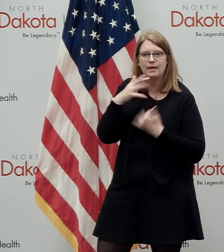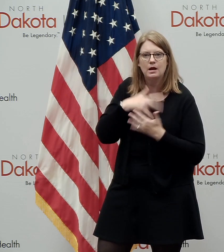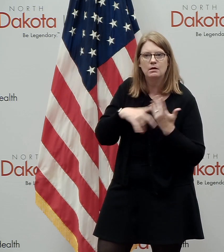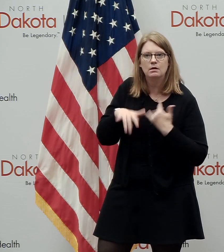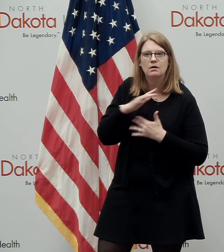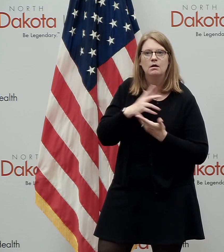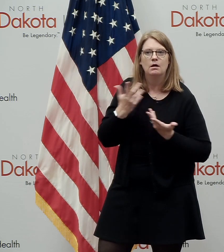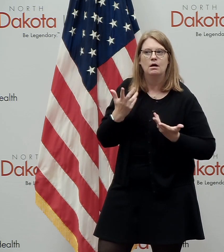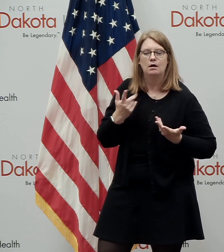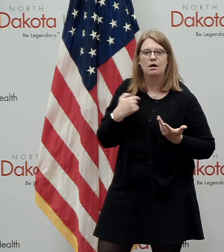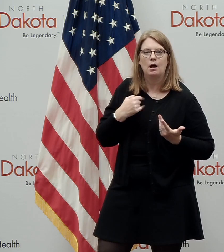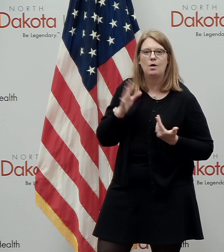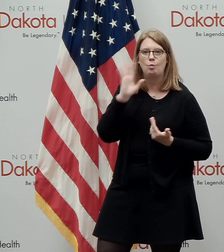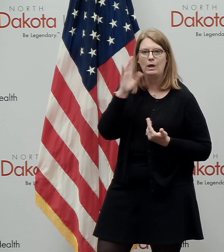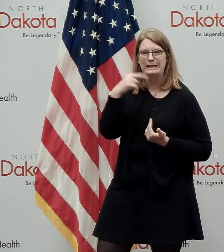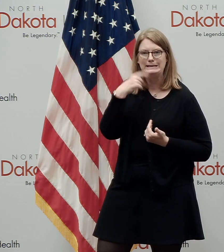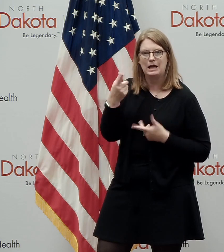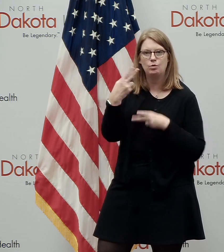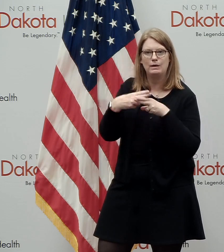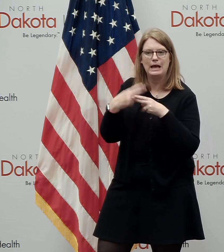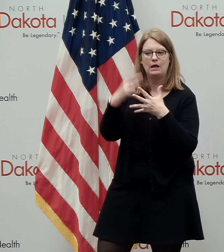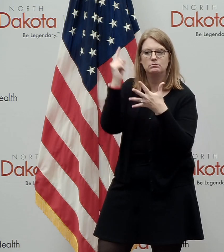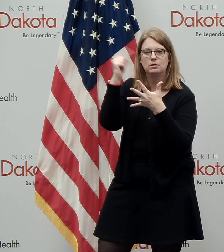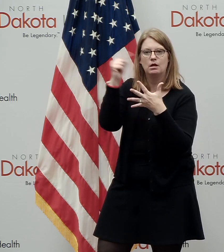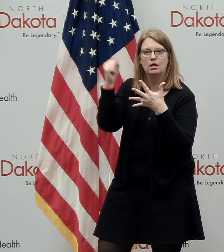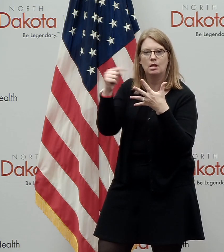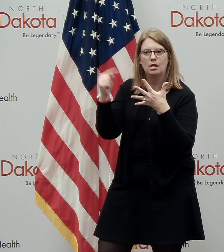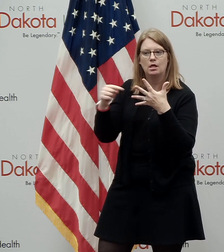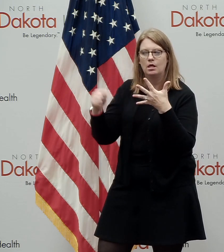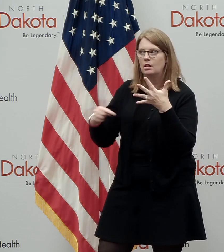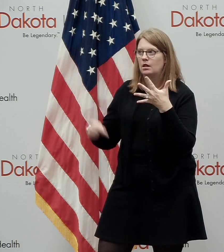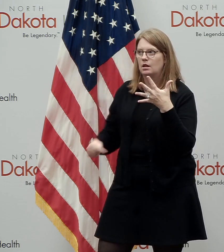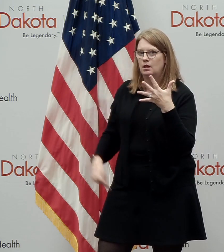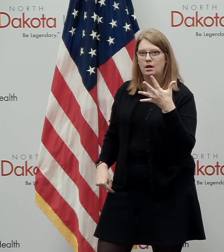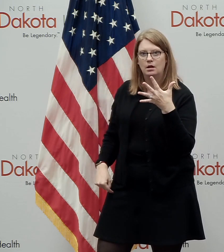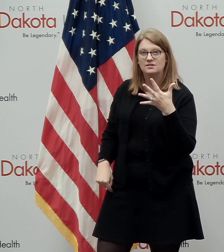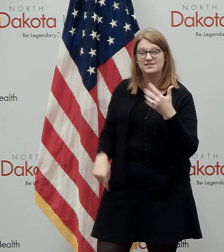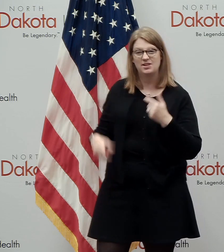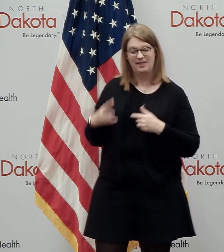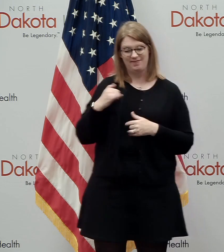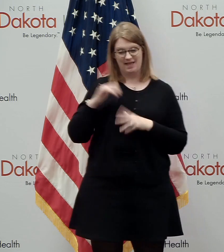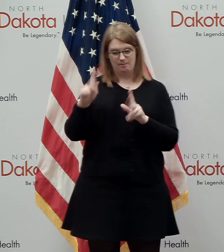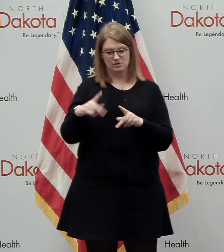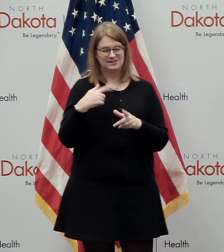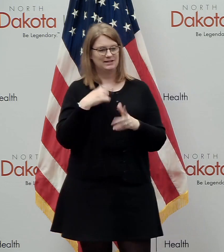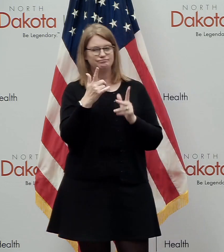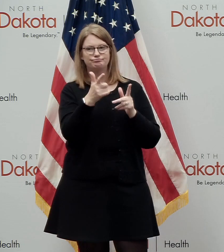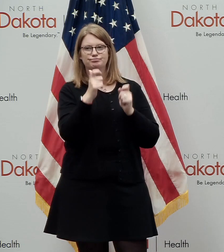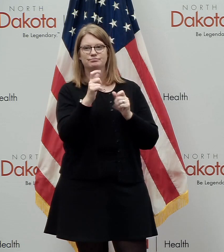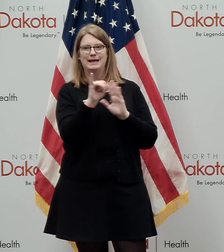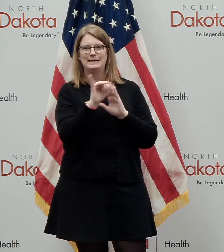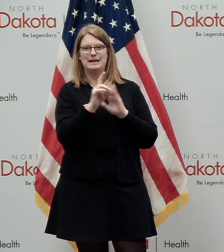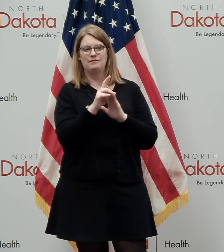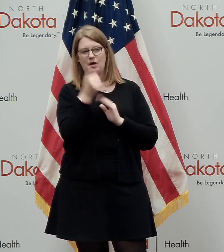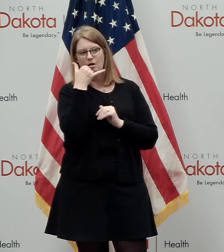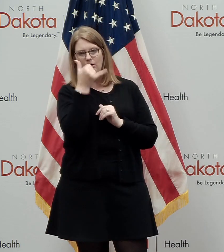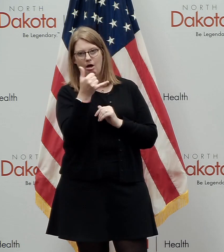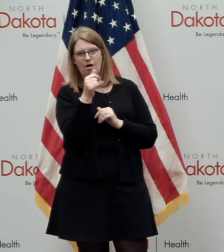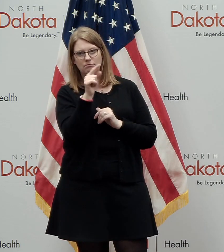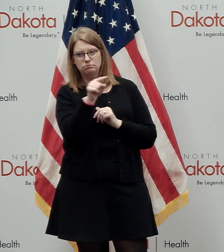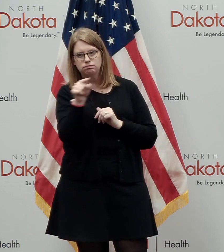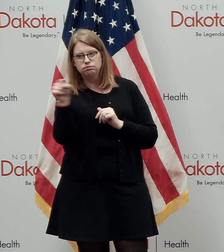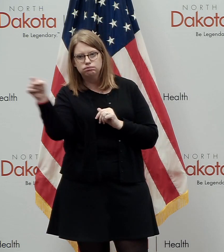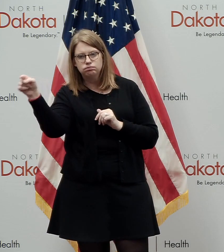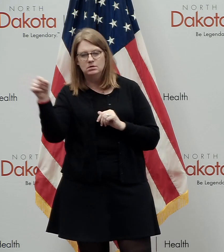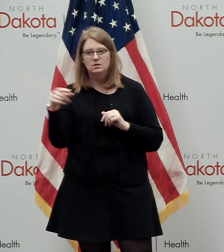and I'm going to share who my close contacts were so that we can quickly identify people that have done that. If you were someone